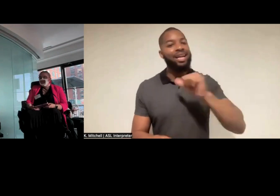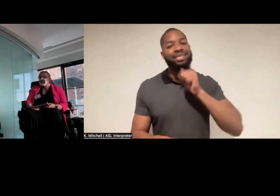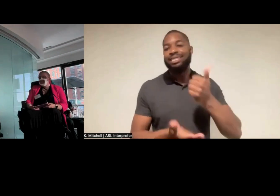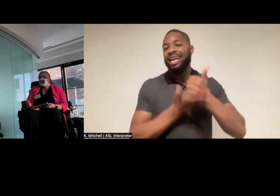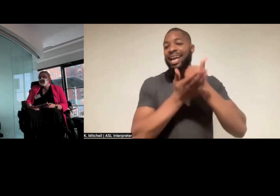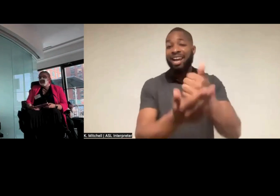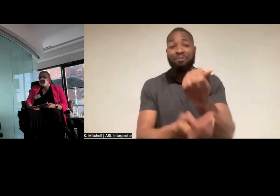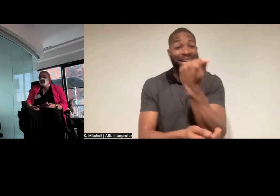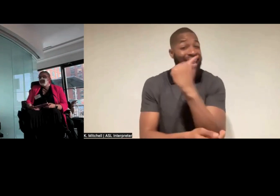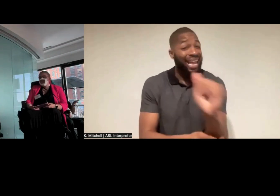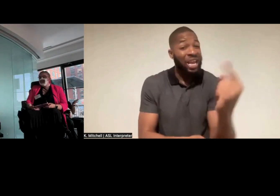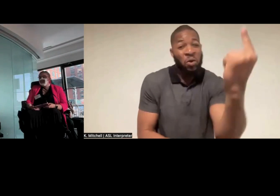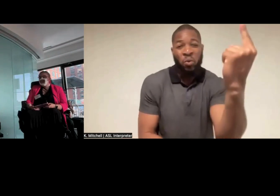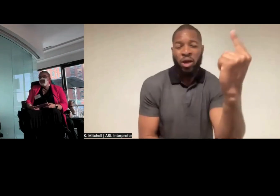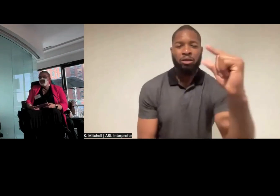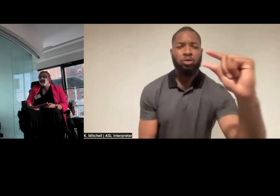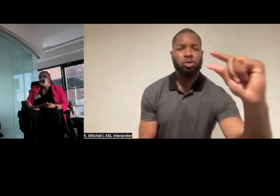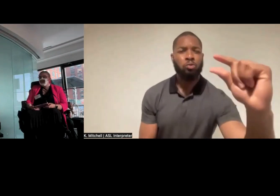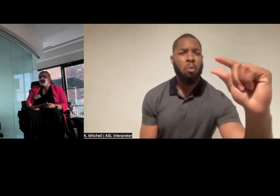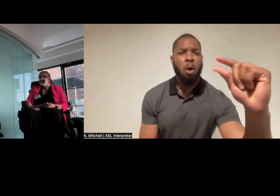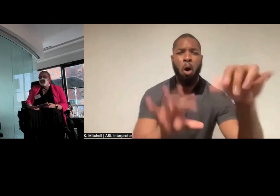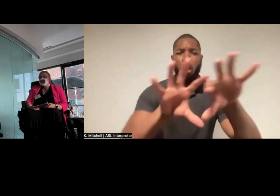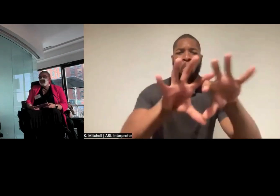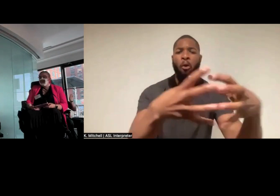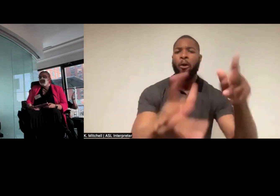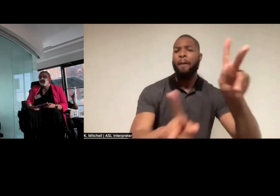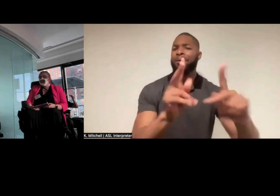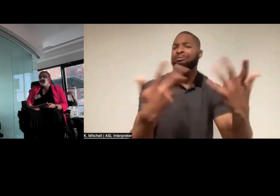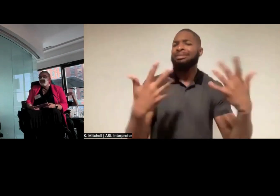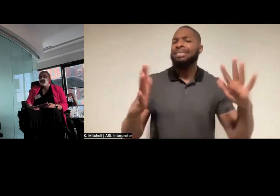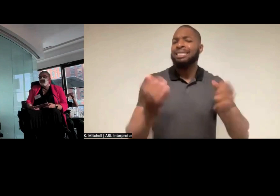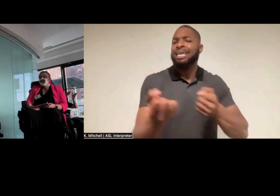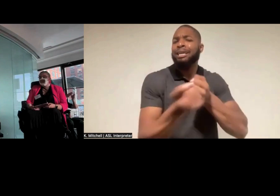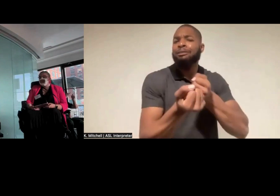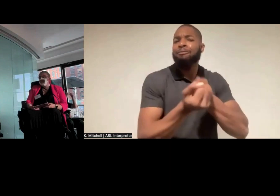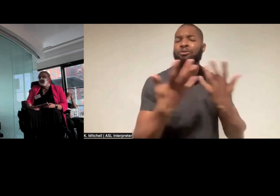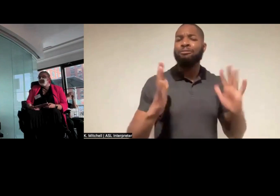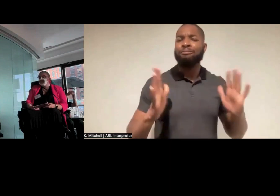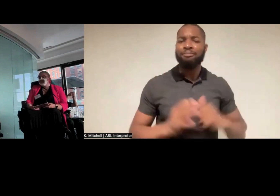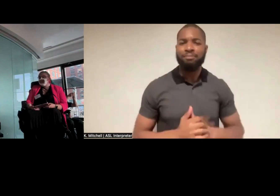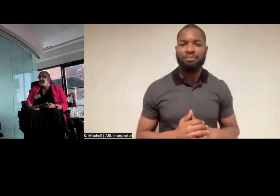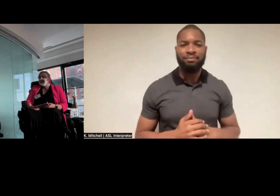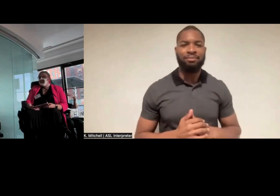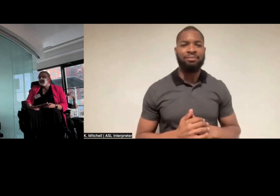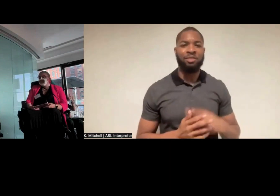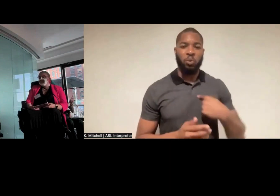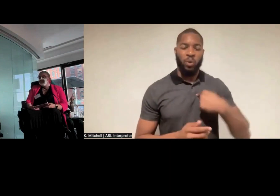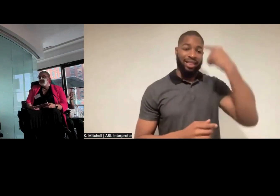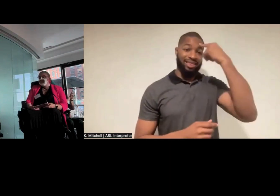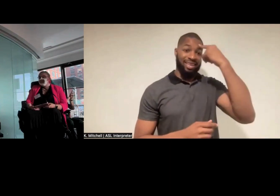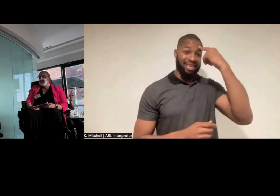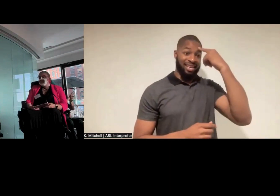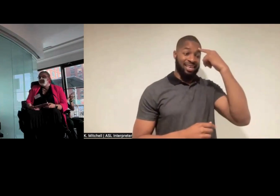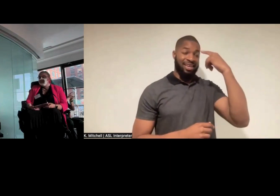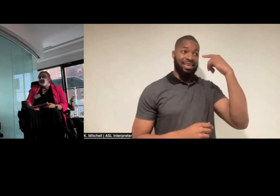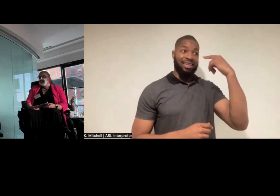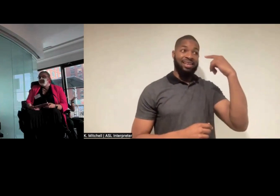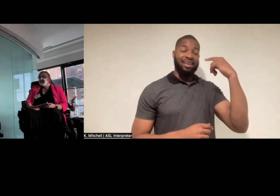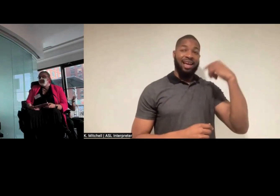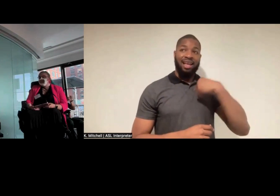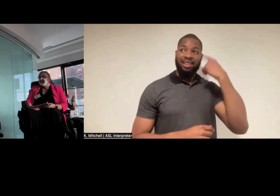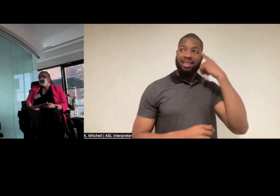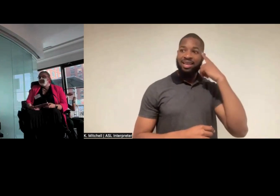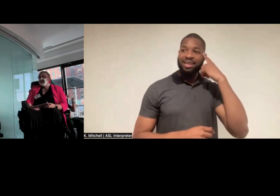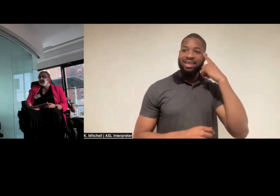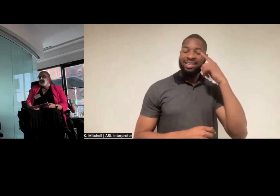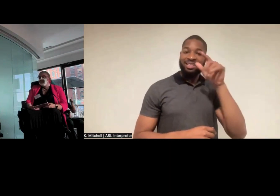people. And so I think that alone is the disabled